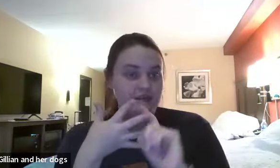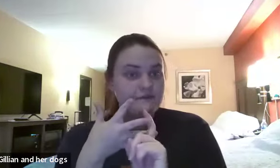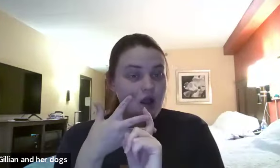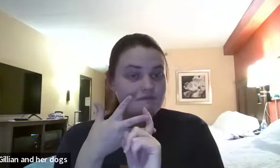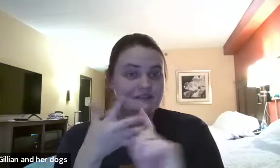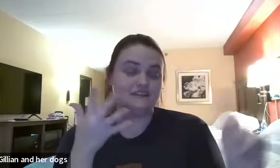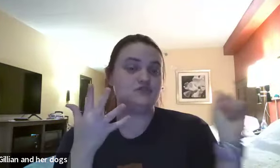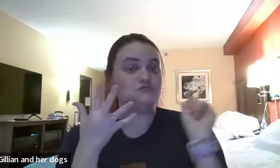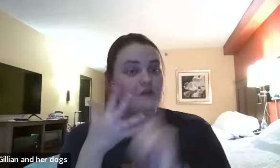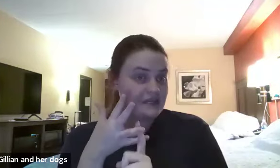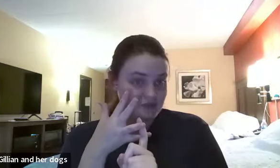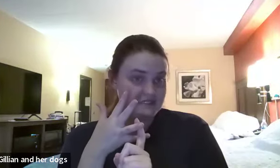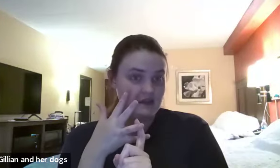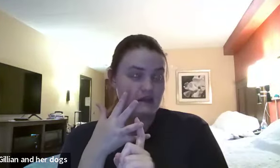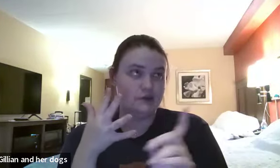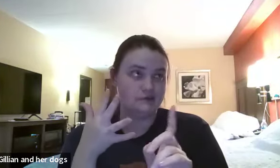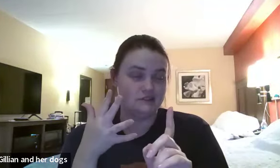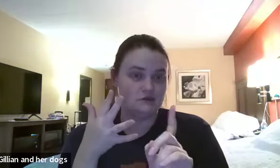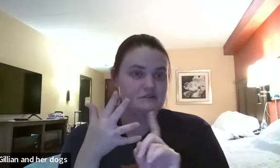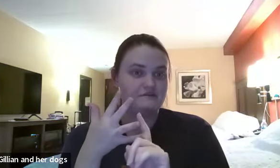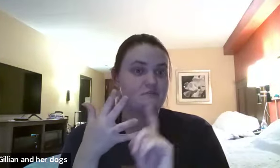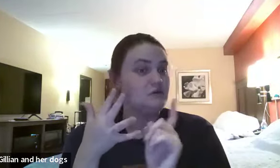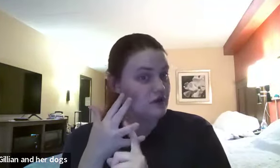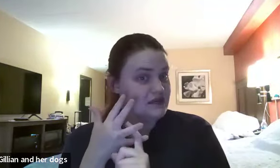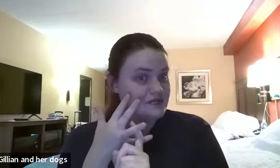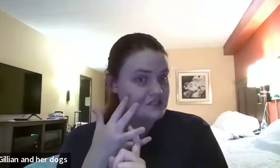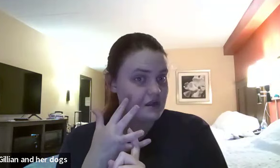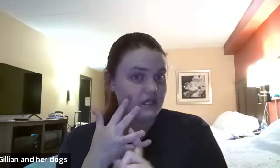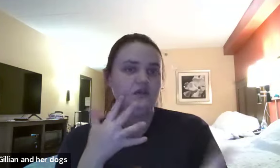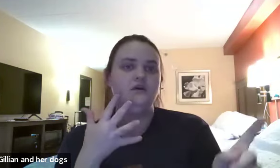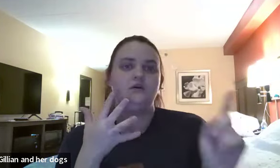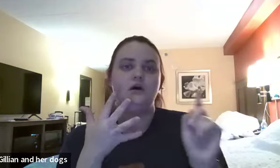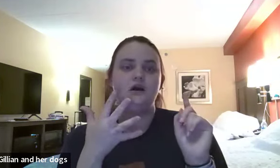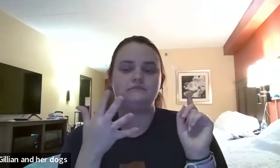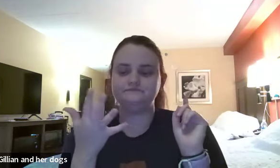for office. There's a run in my, I know we don't use this one as often, but a run in my stocking.